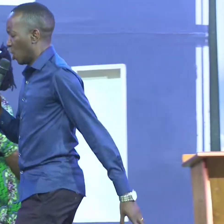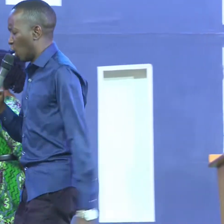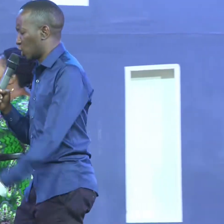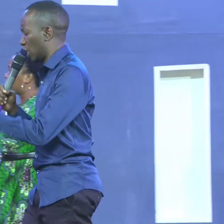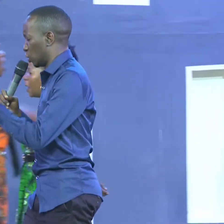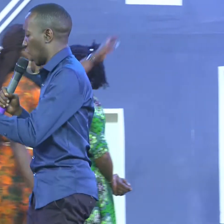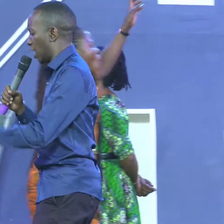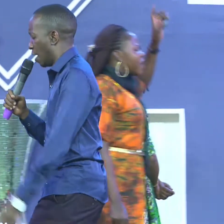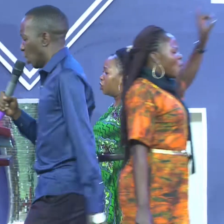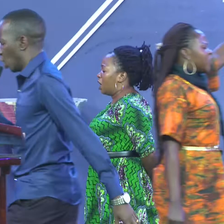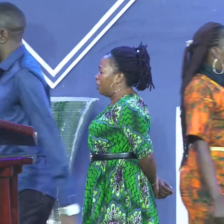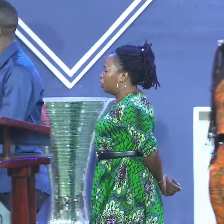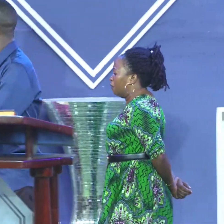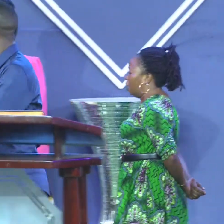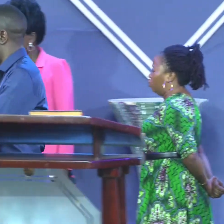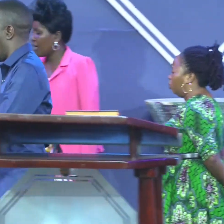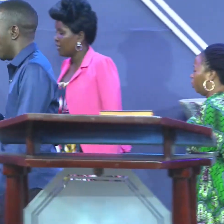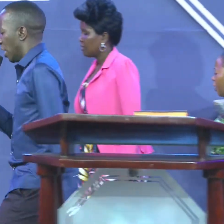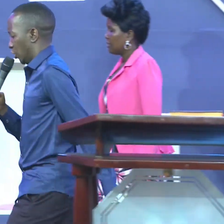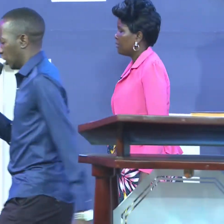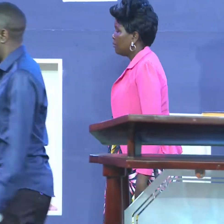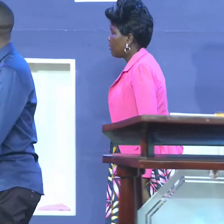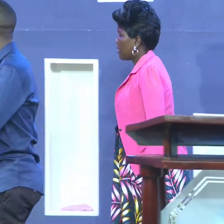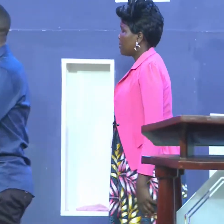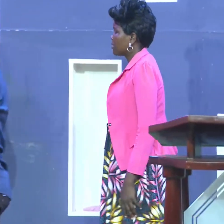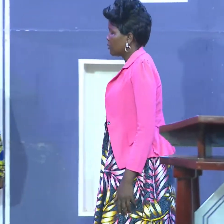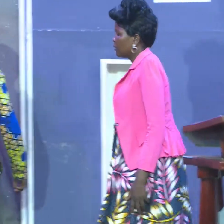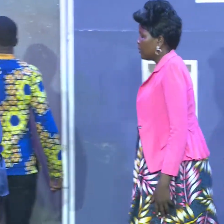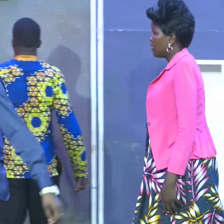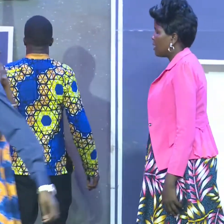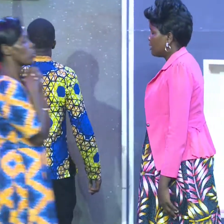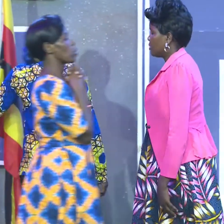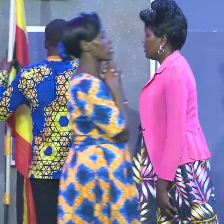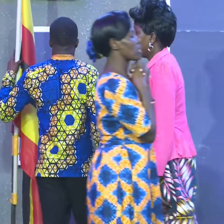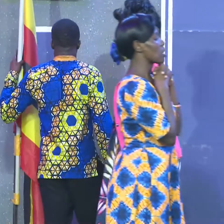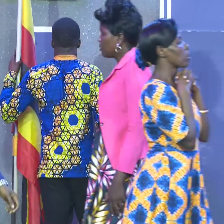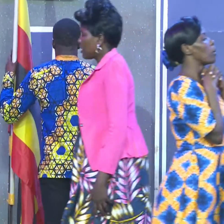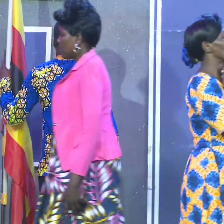wasa oyo tali zaala oyo tali fumbirwa ndijjayo